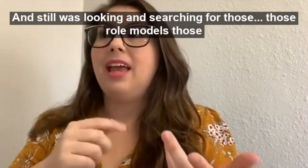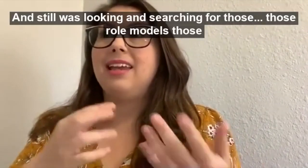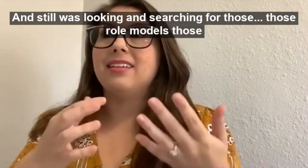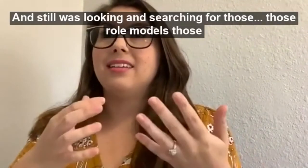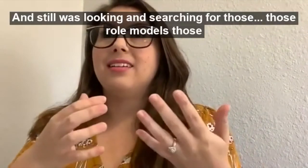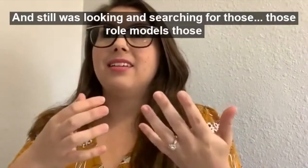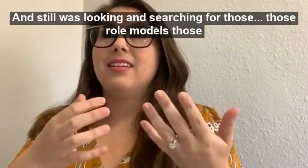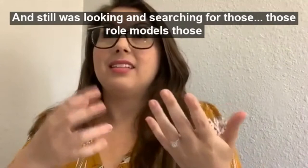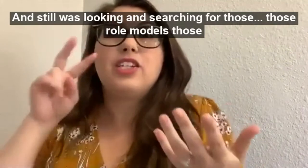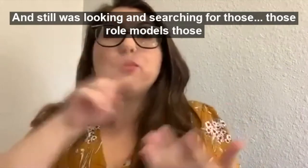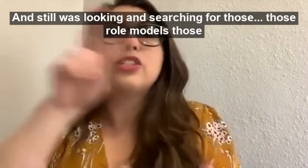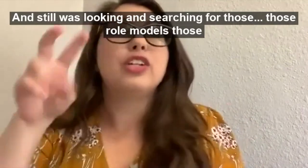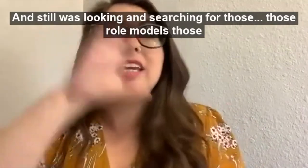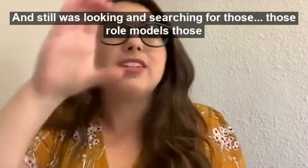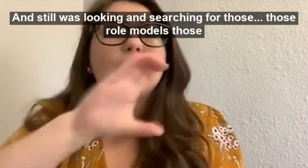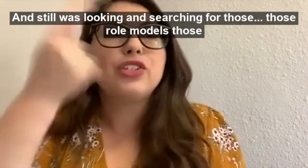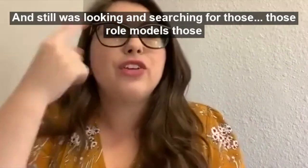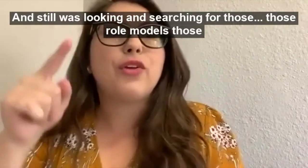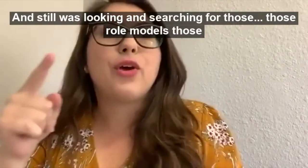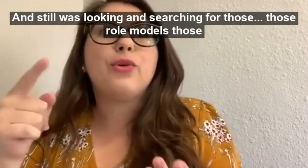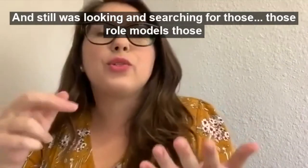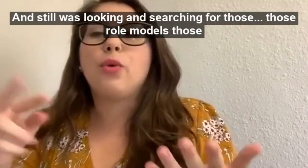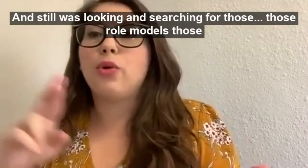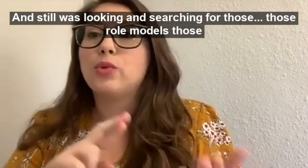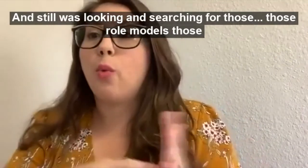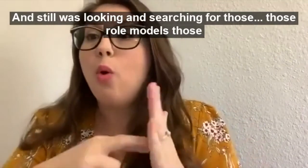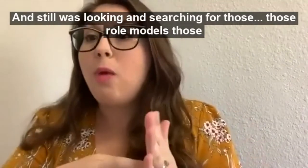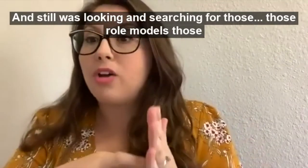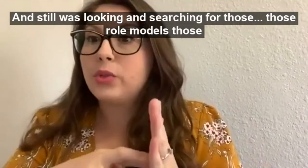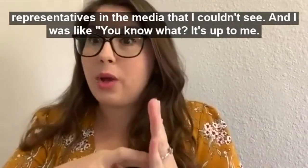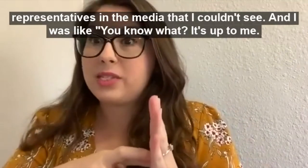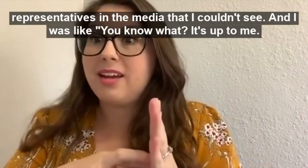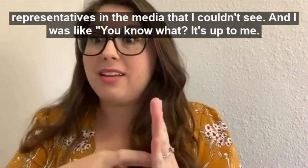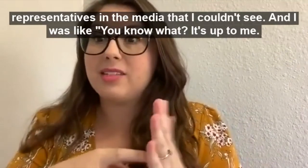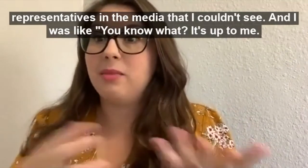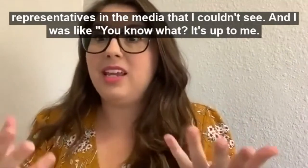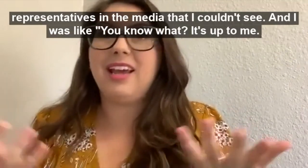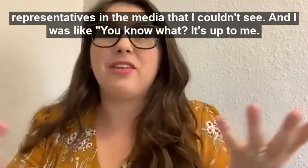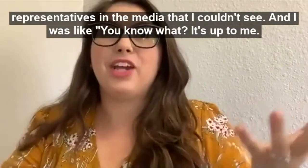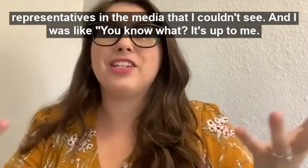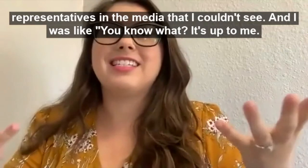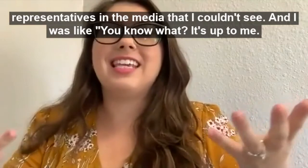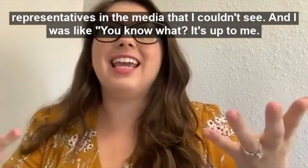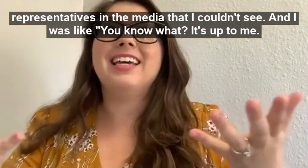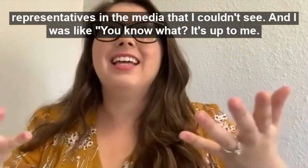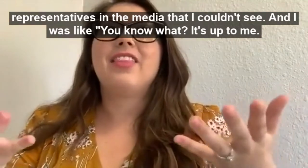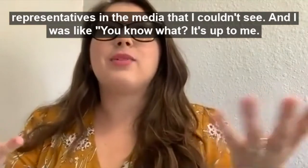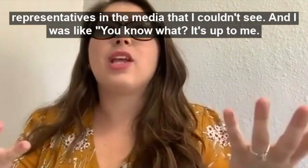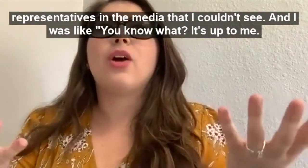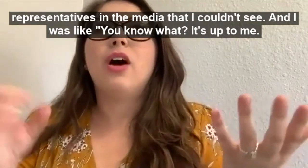and still was looking and searching for those role models, those representatives in the media that I couldn't see. But I was like, you